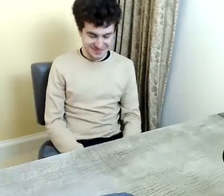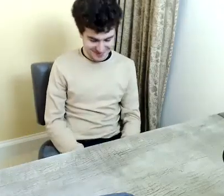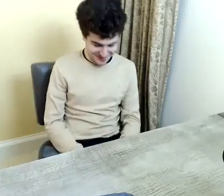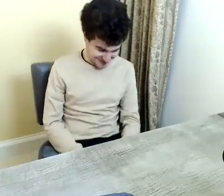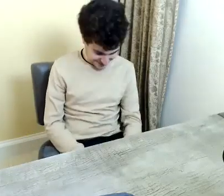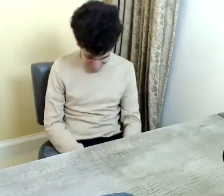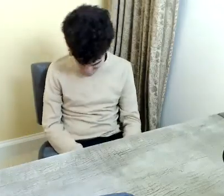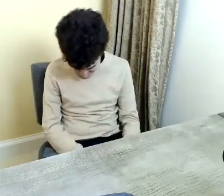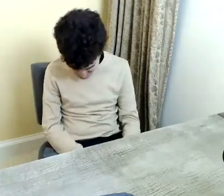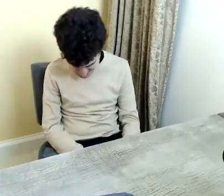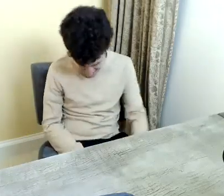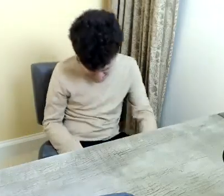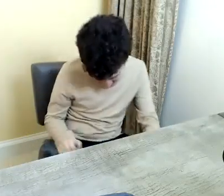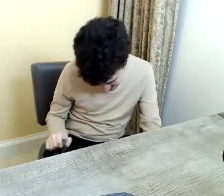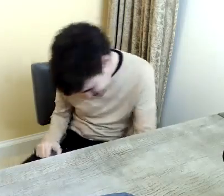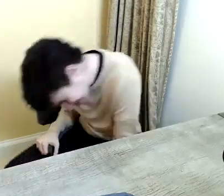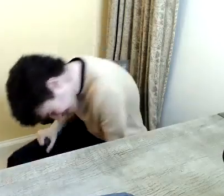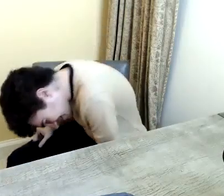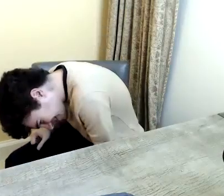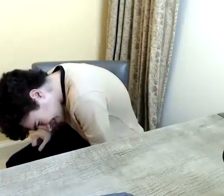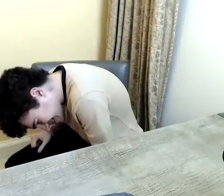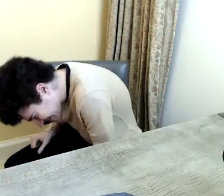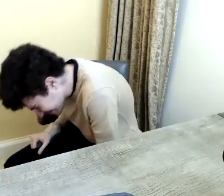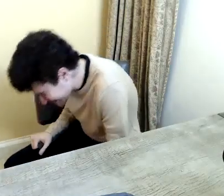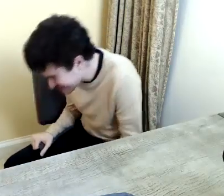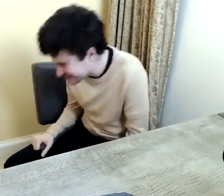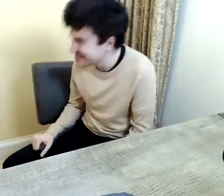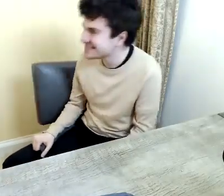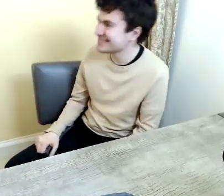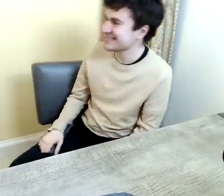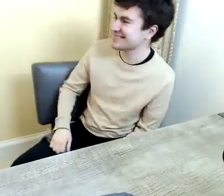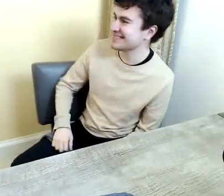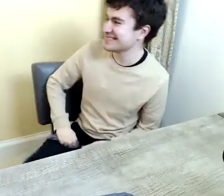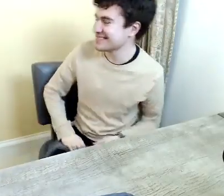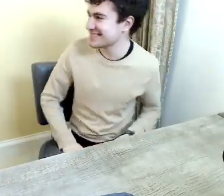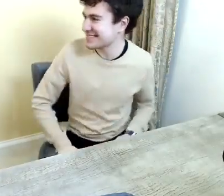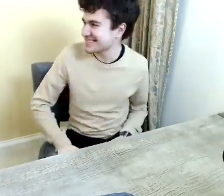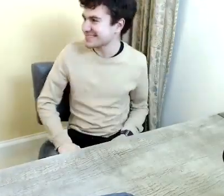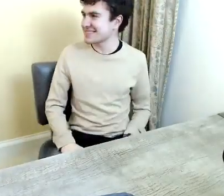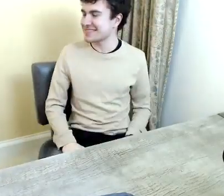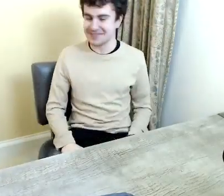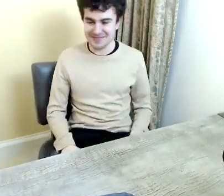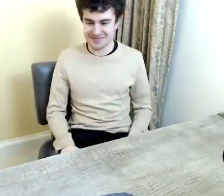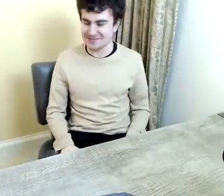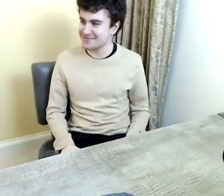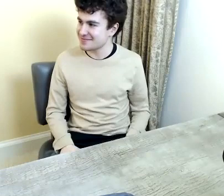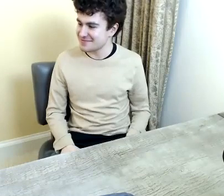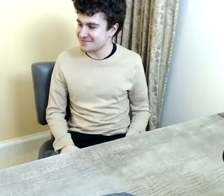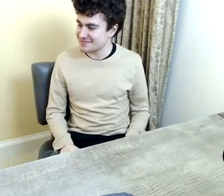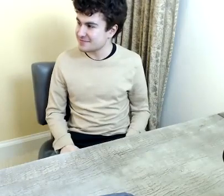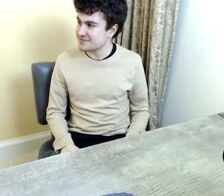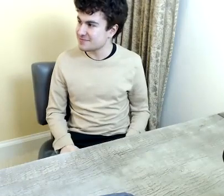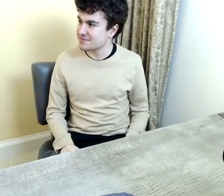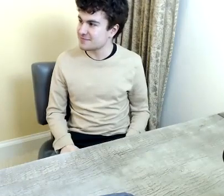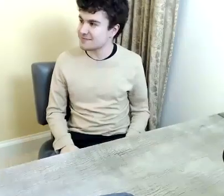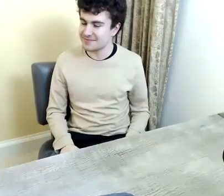to ask of a school, does it? Then why is this so different from what most of my memories are of public school? I think we